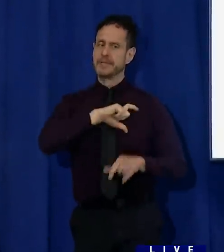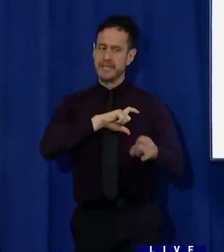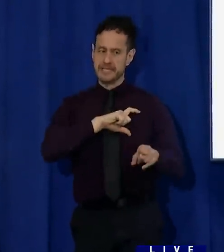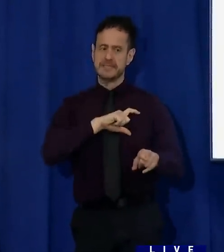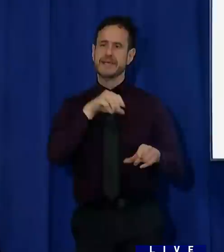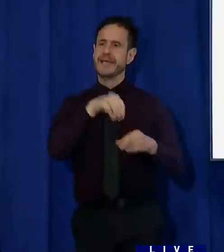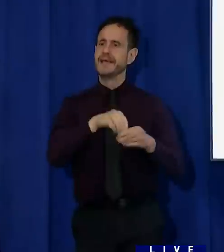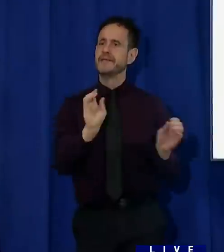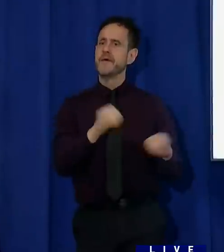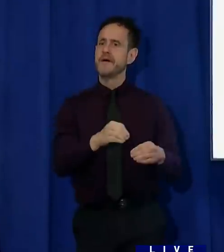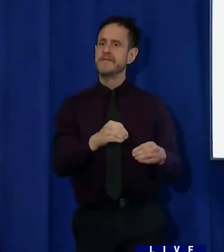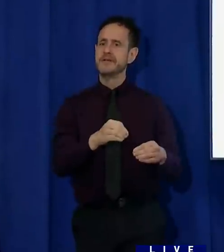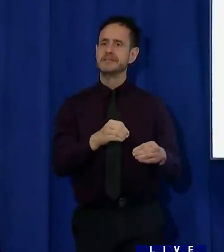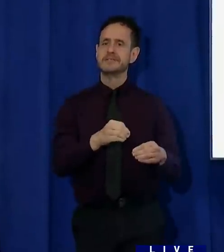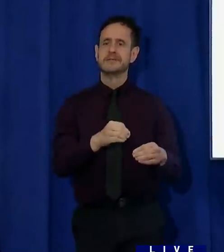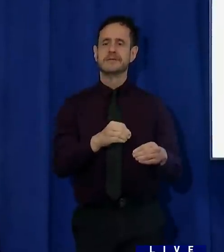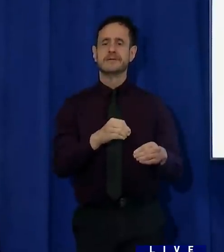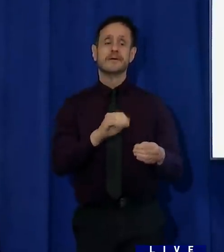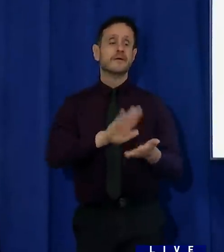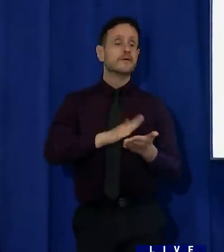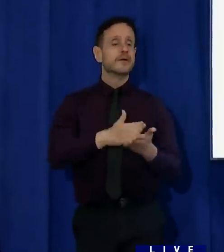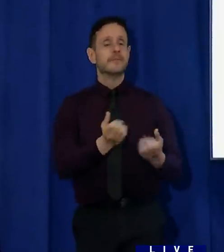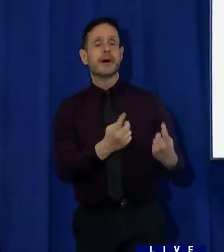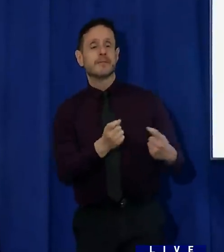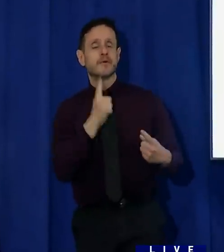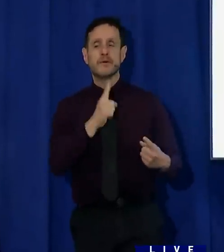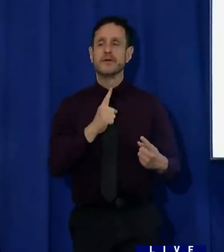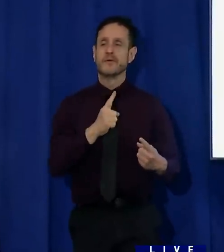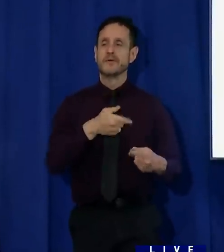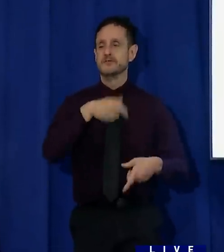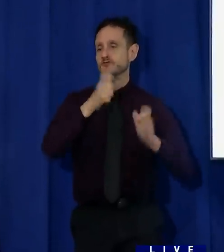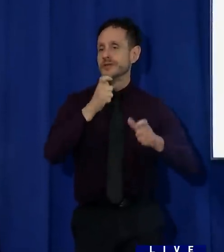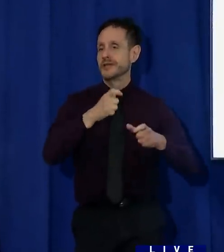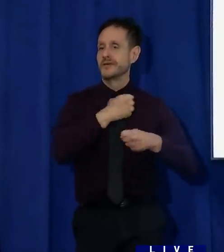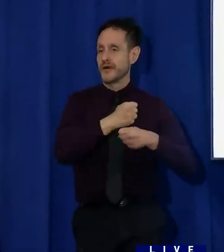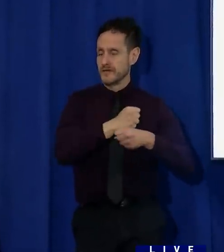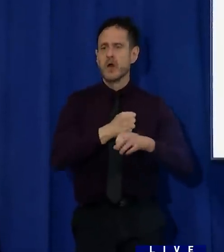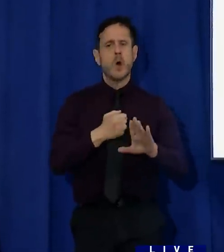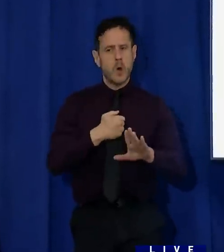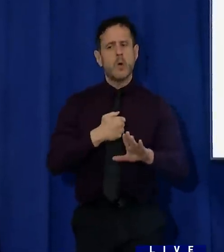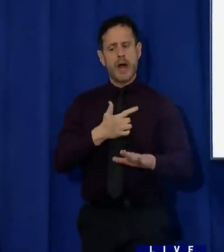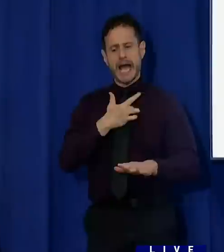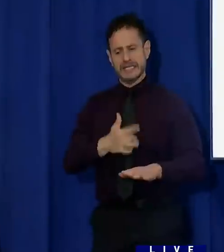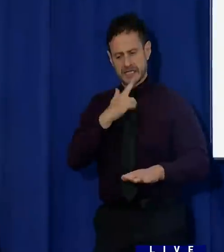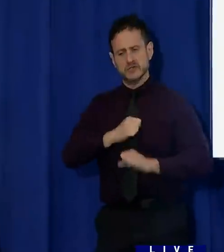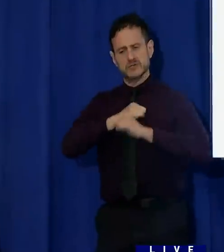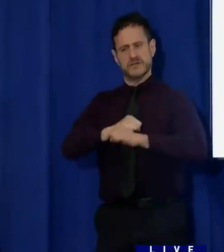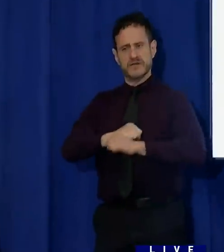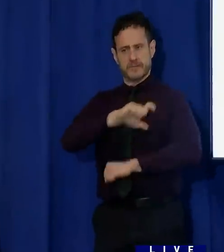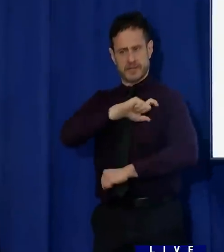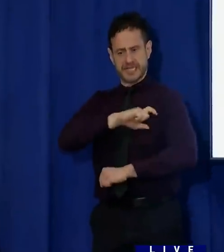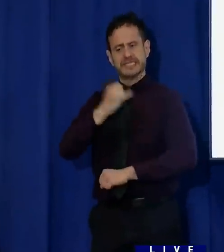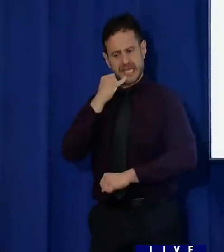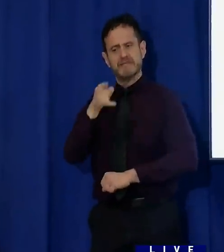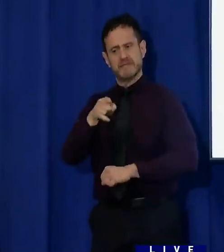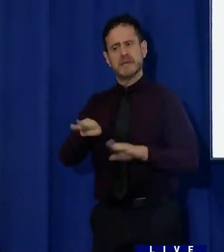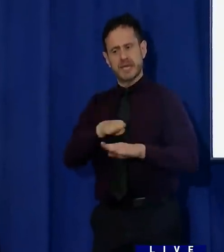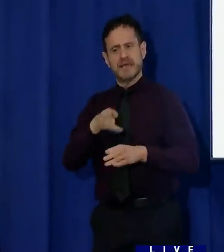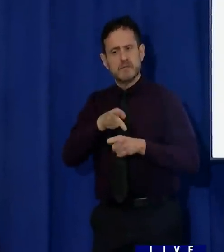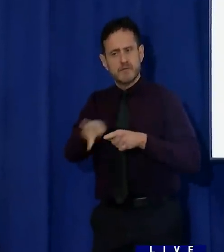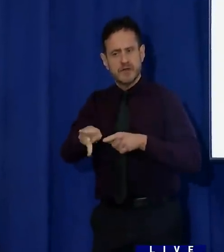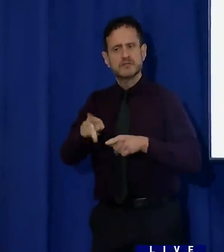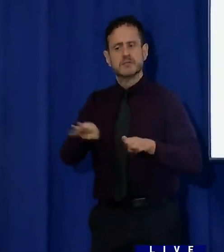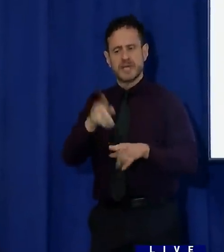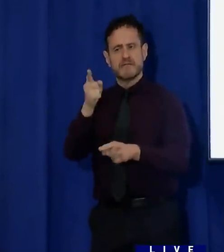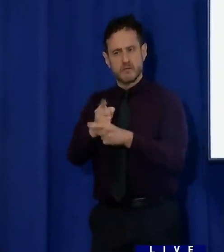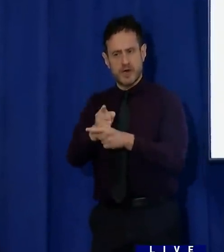completely indefensible. And I'm the first one to jump up and defend officers. When I think they've done something right and they're improperly